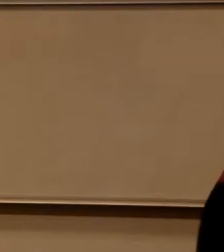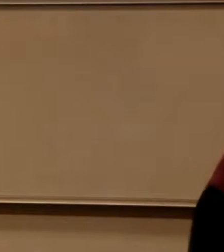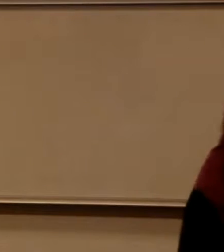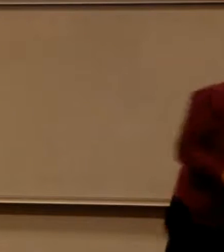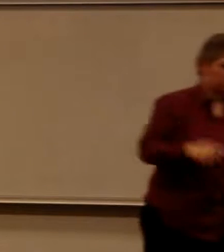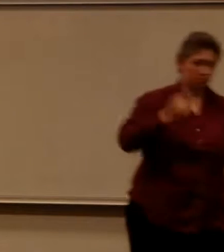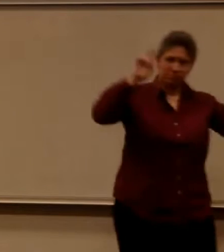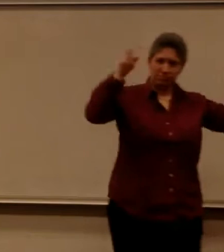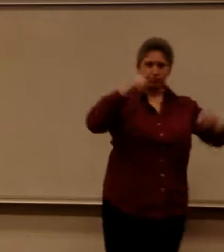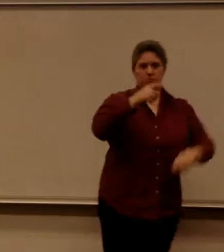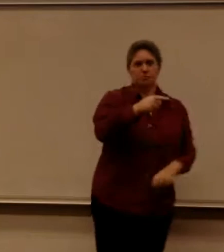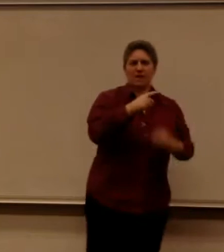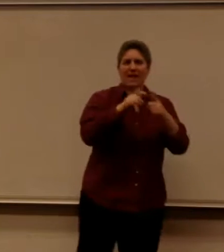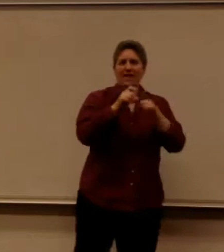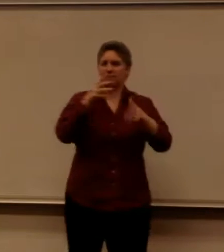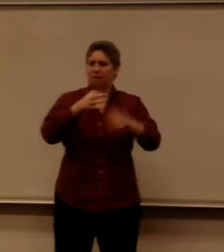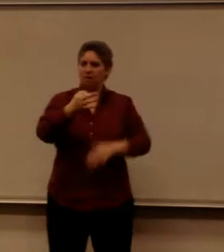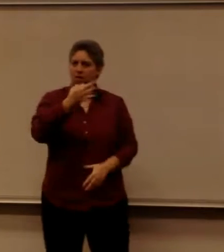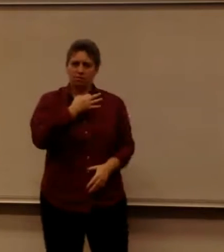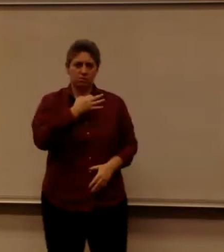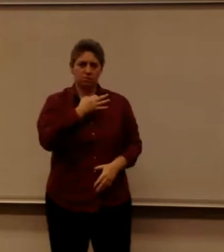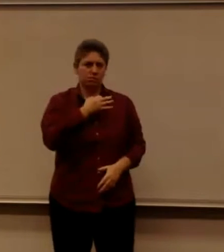about,